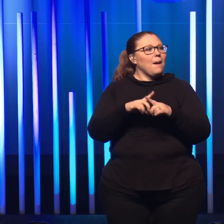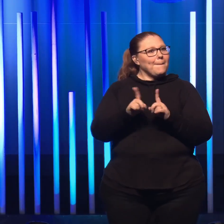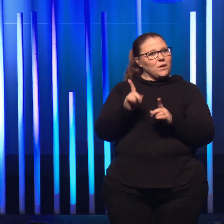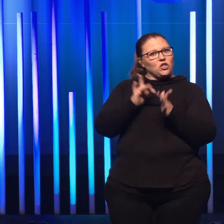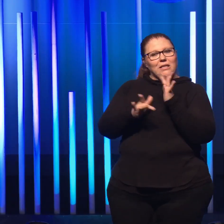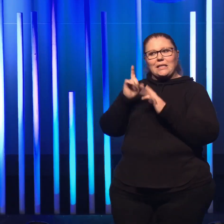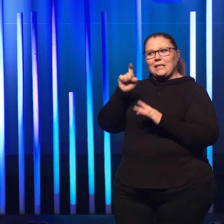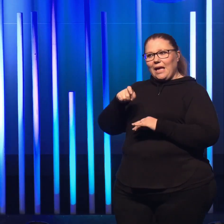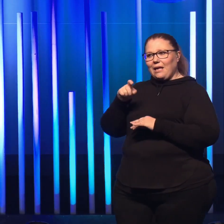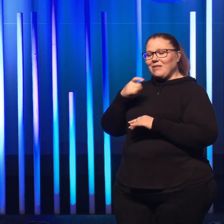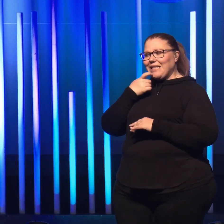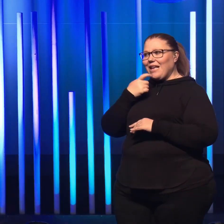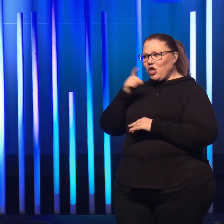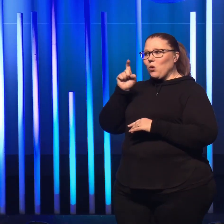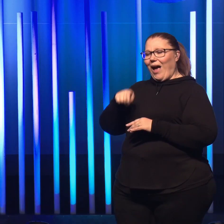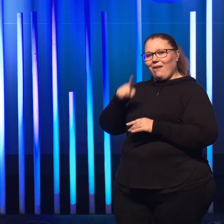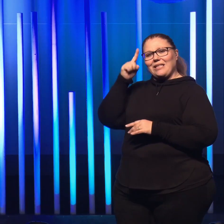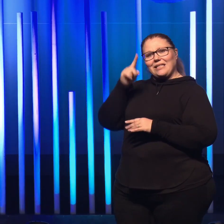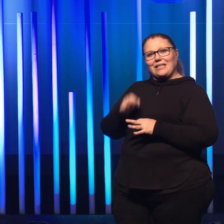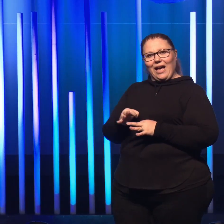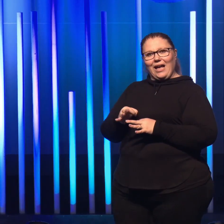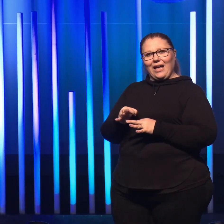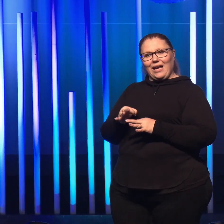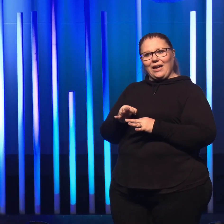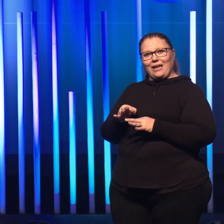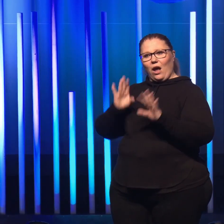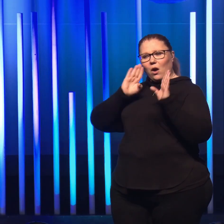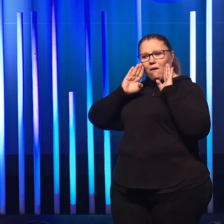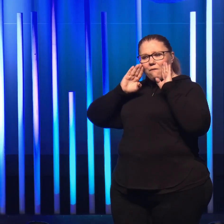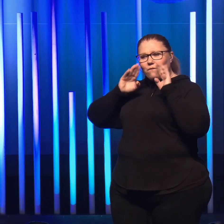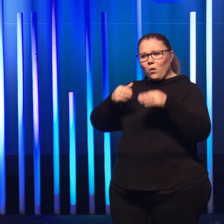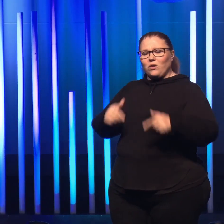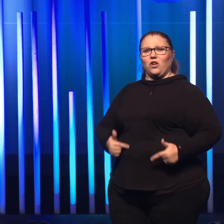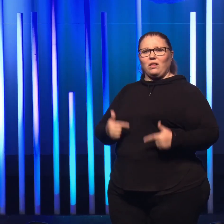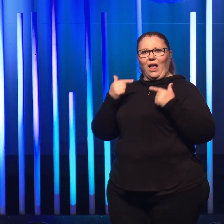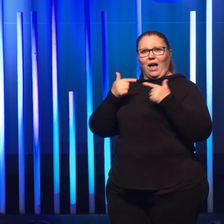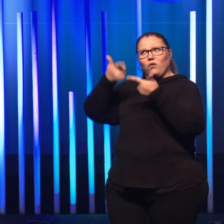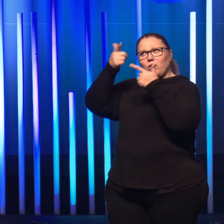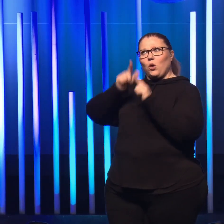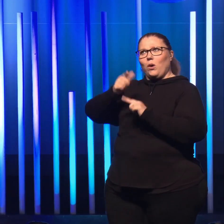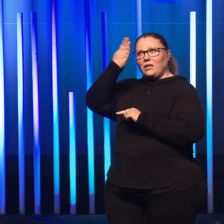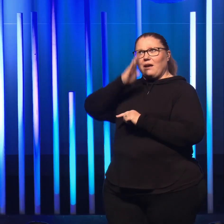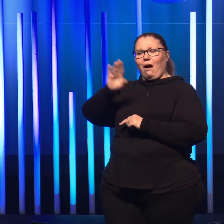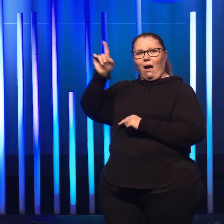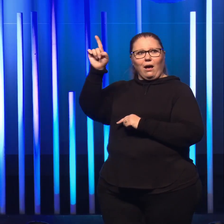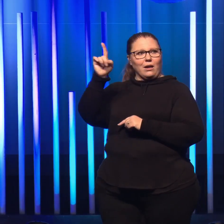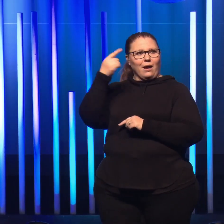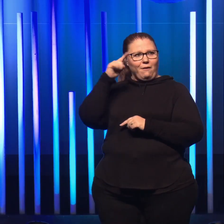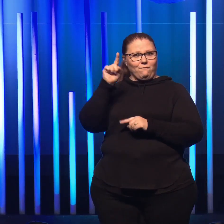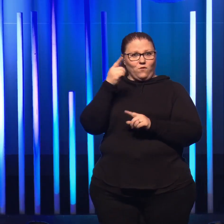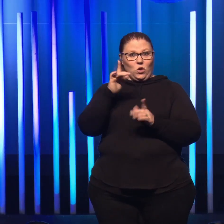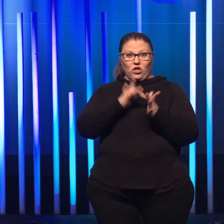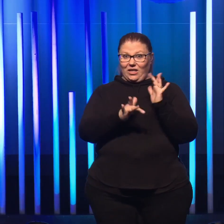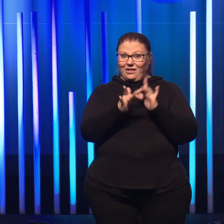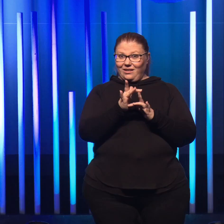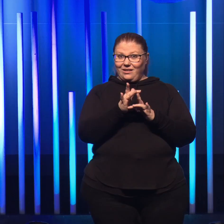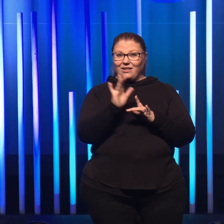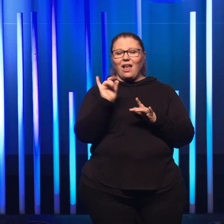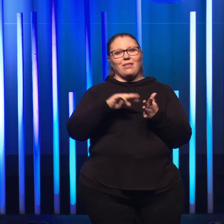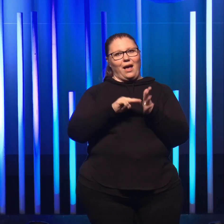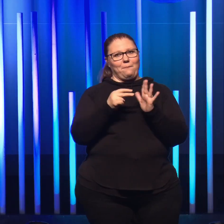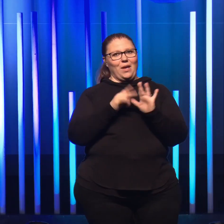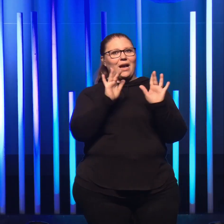to orient your life around a loyalty to the things of God. And for him, that was compassion